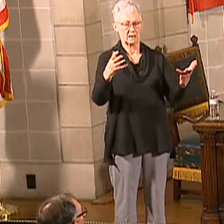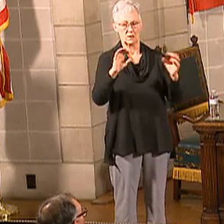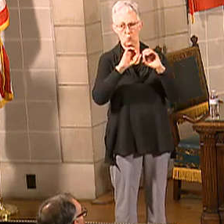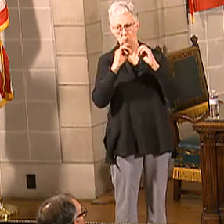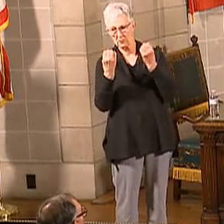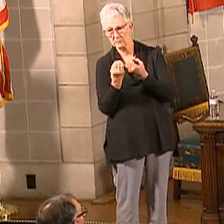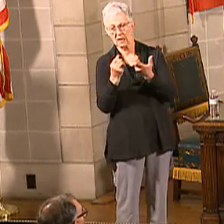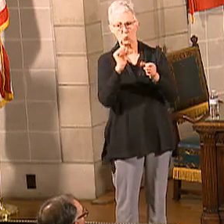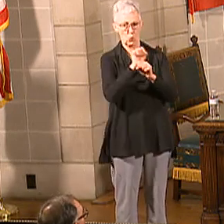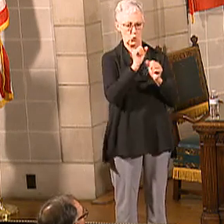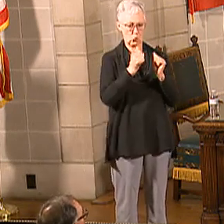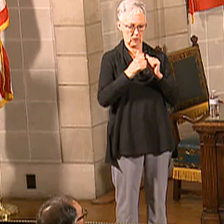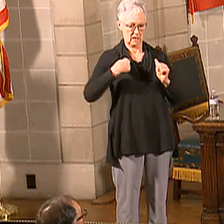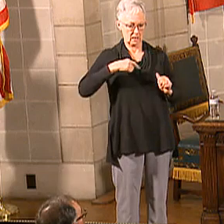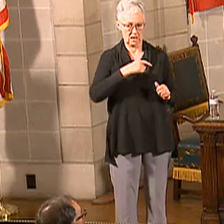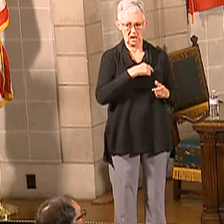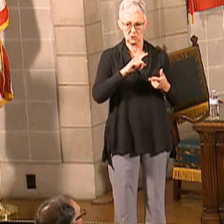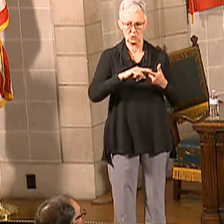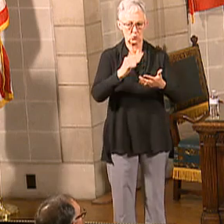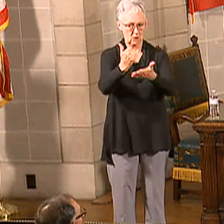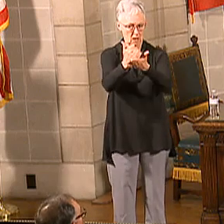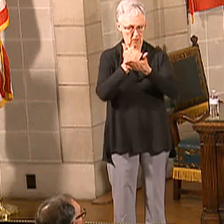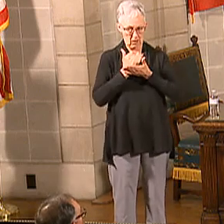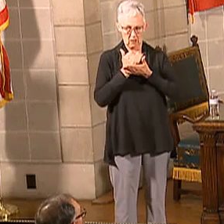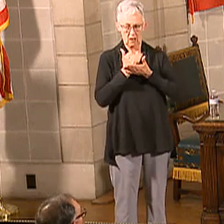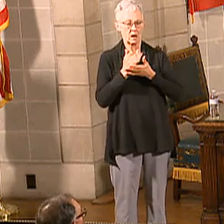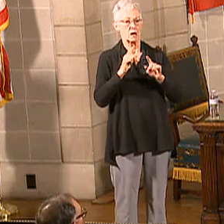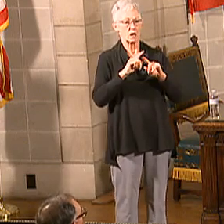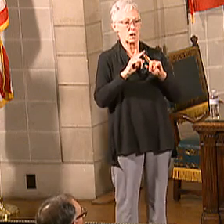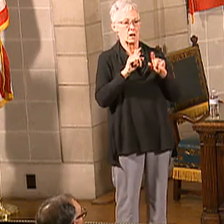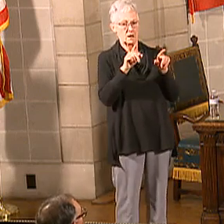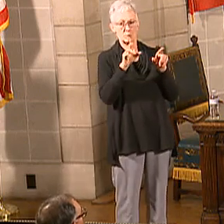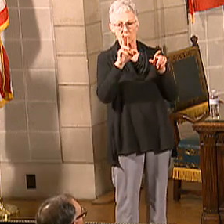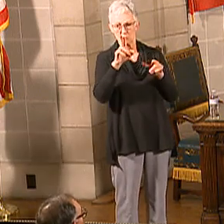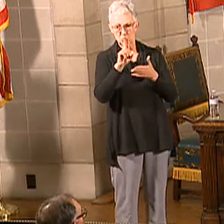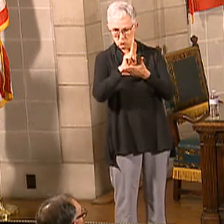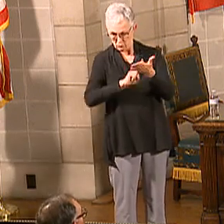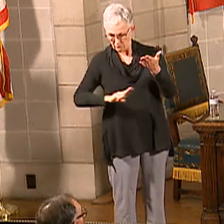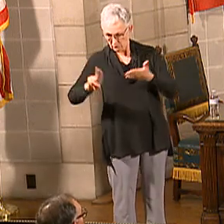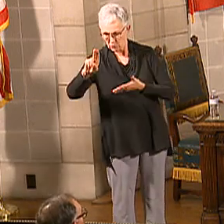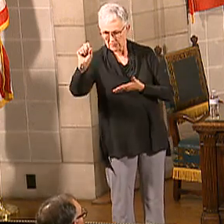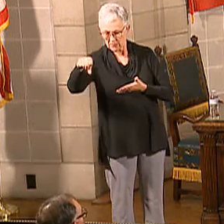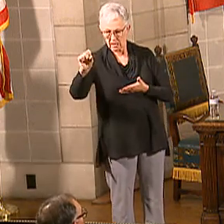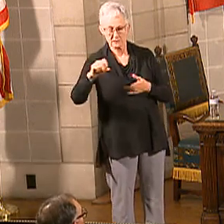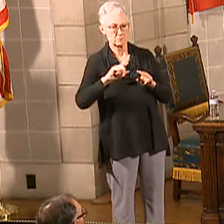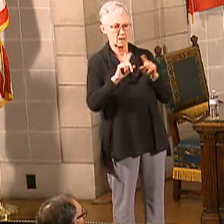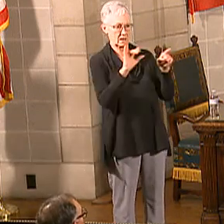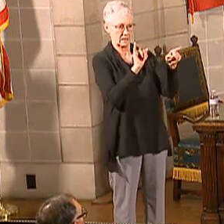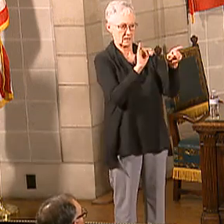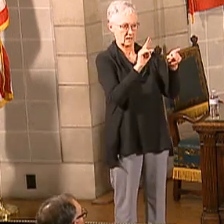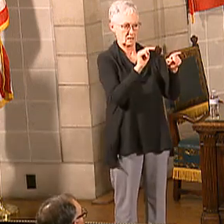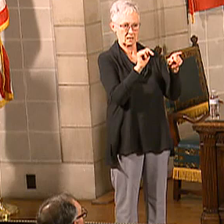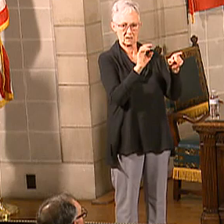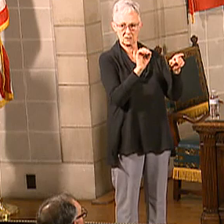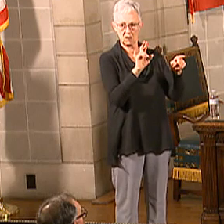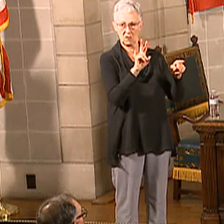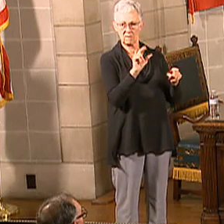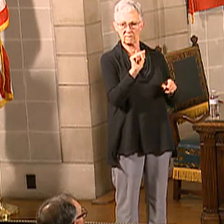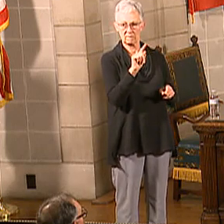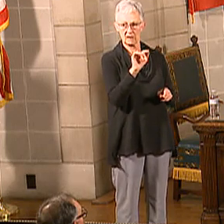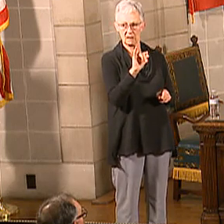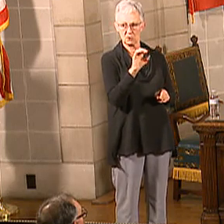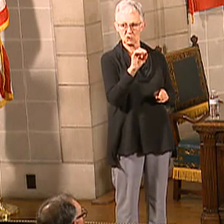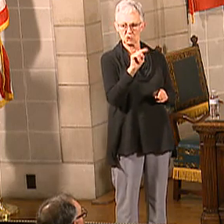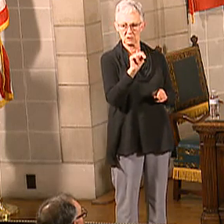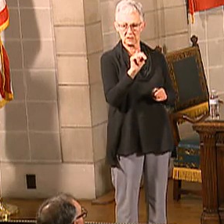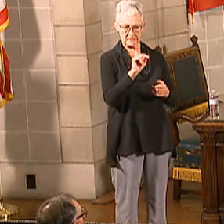dorm rooms, but also at Innovation Campus, they are working to make plastic face shields for healthcare workers. They have a goal to be